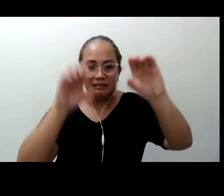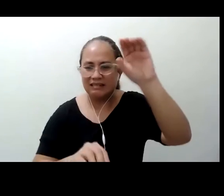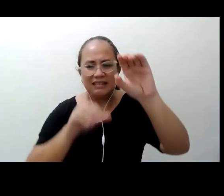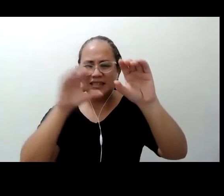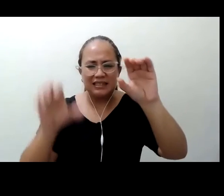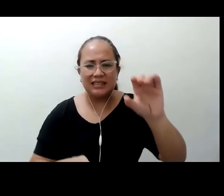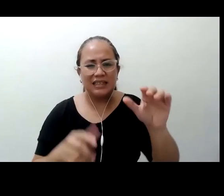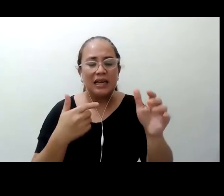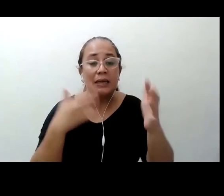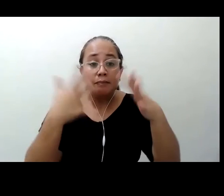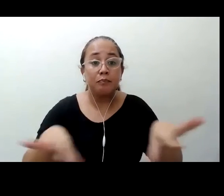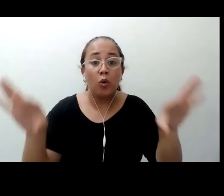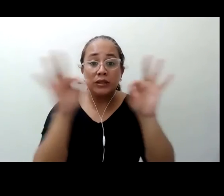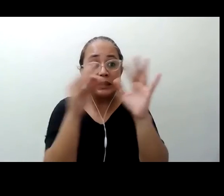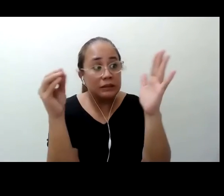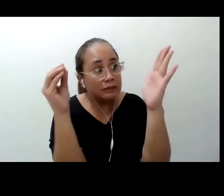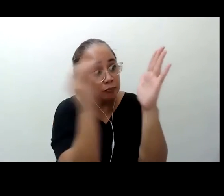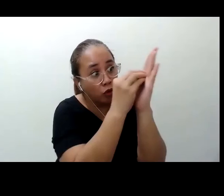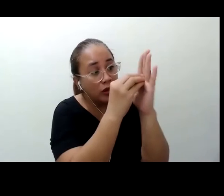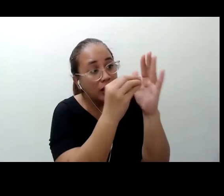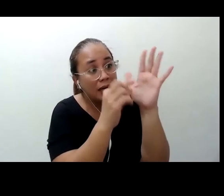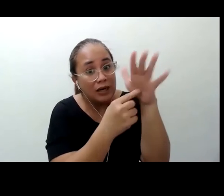as long as you put the orientation symbols